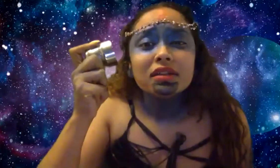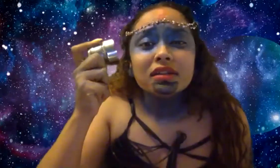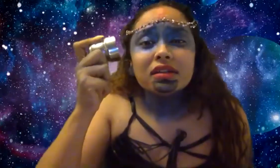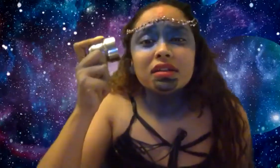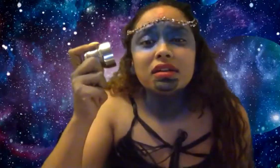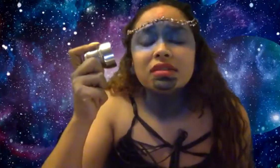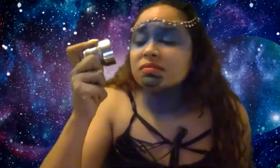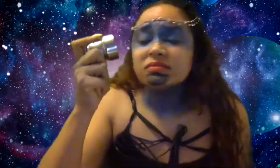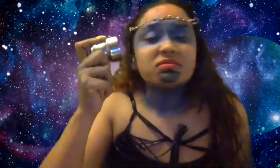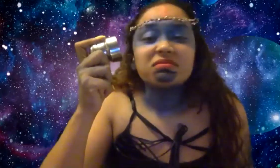I have to use this thing.